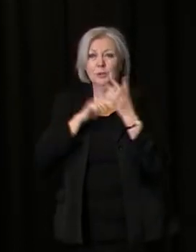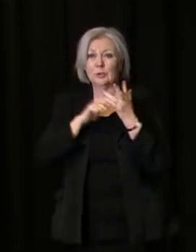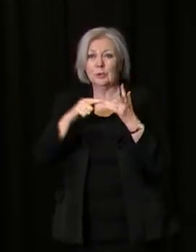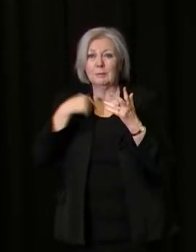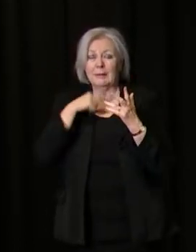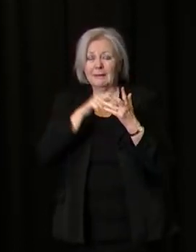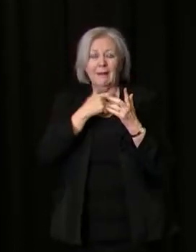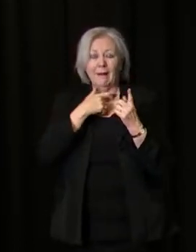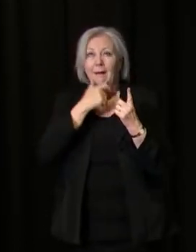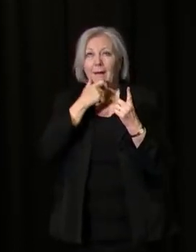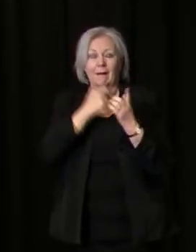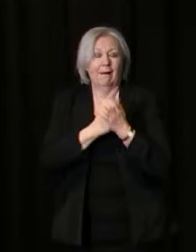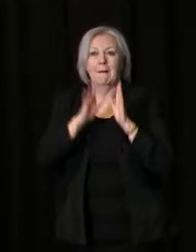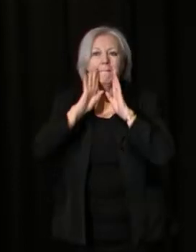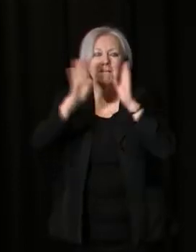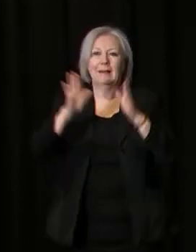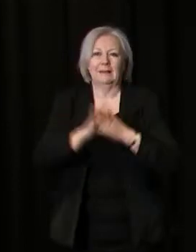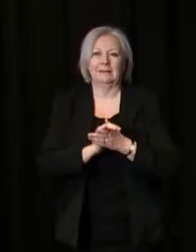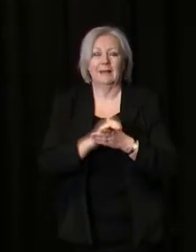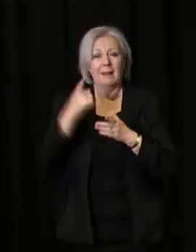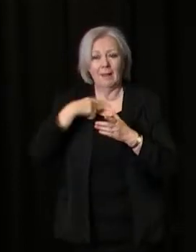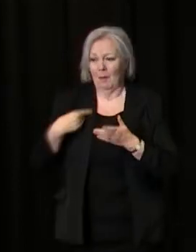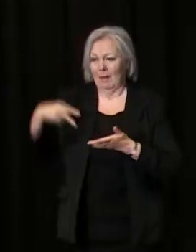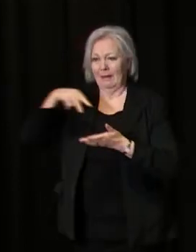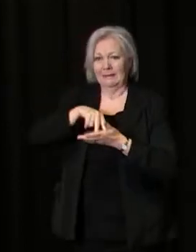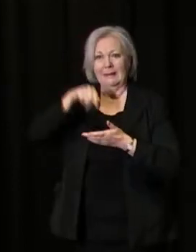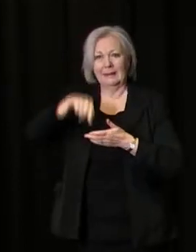And that's why we're here today, making these announcements.